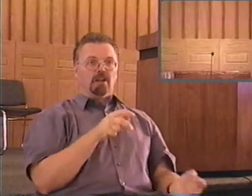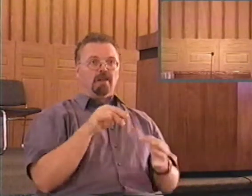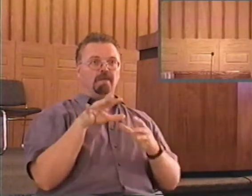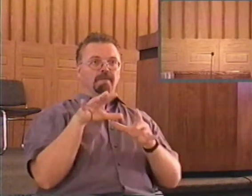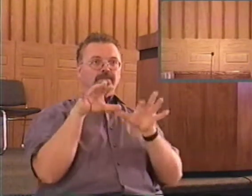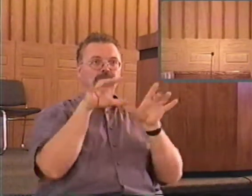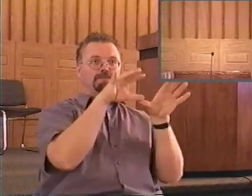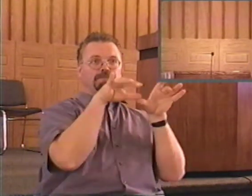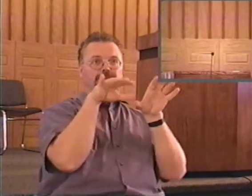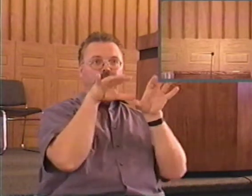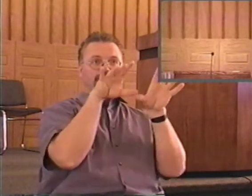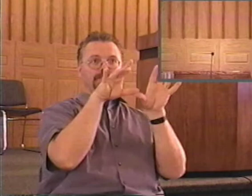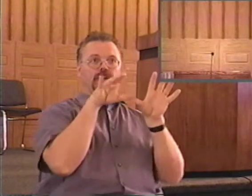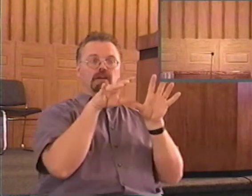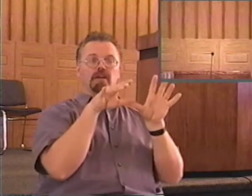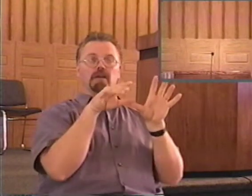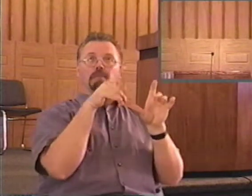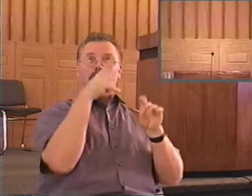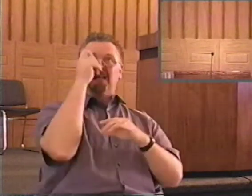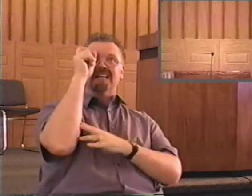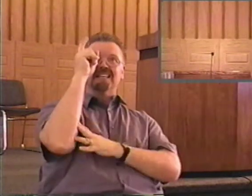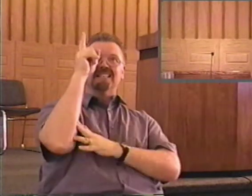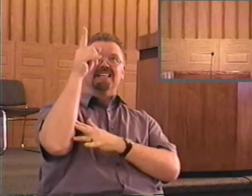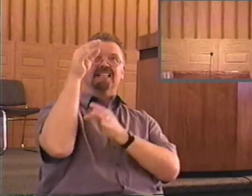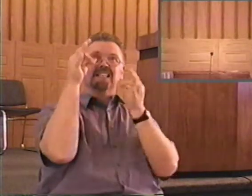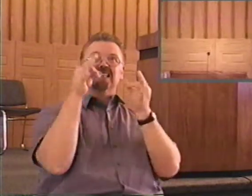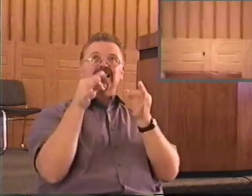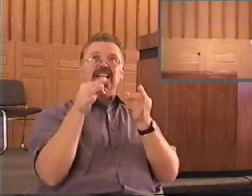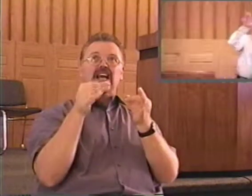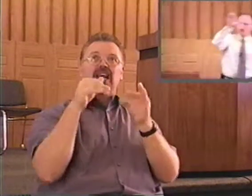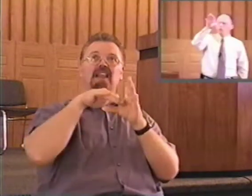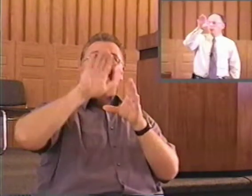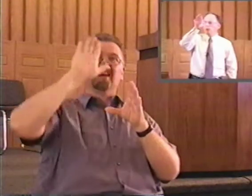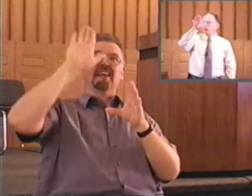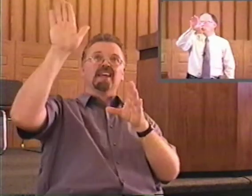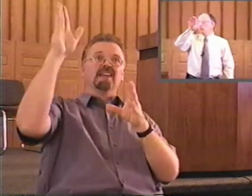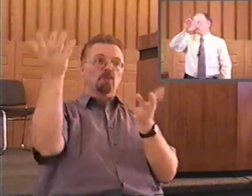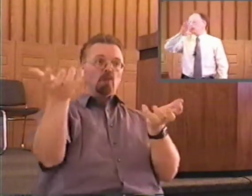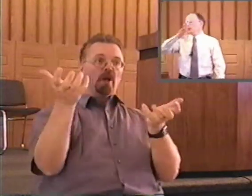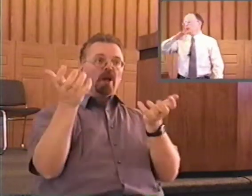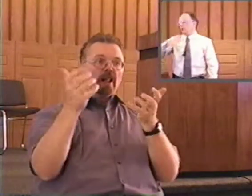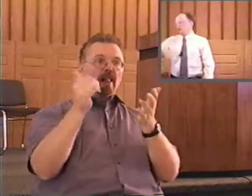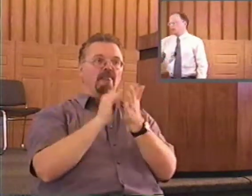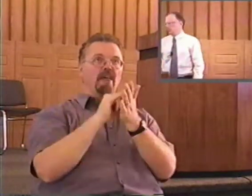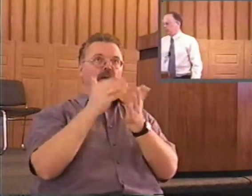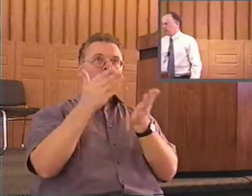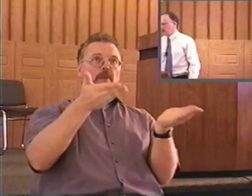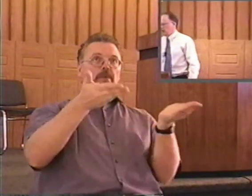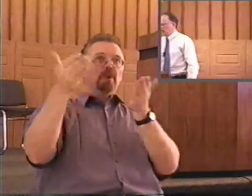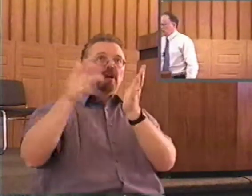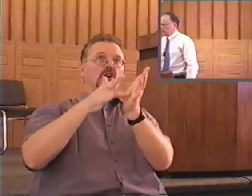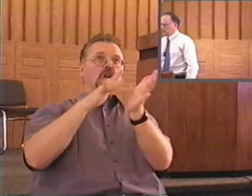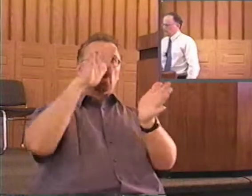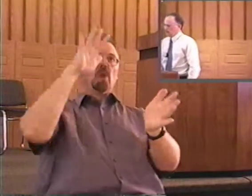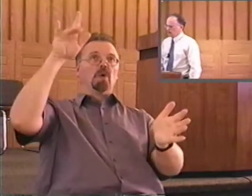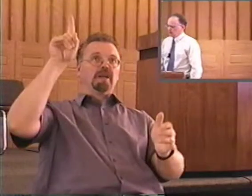Because he has determined that in his sovereign will, that will bring glory to him.